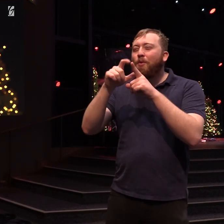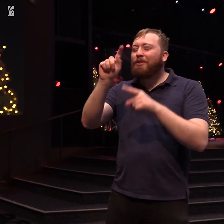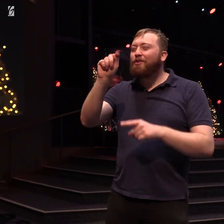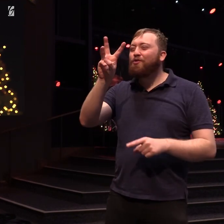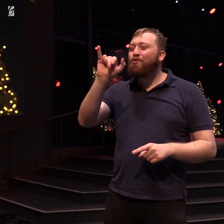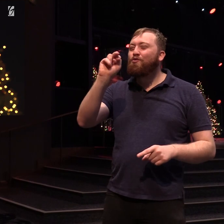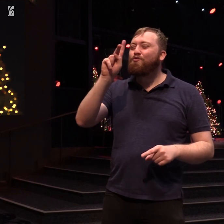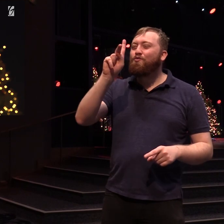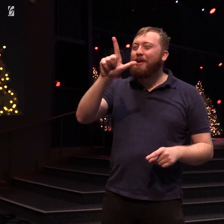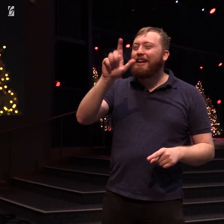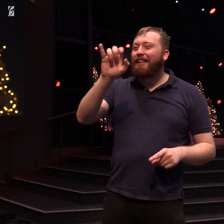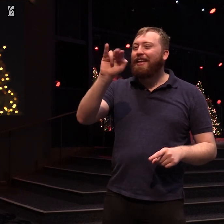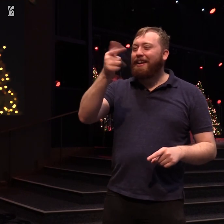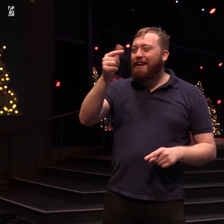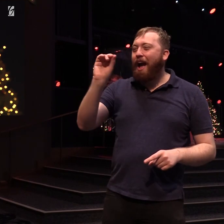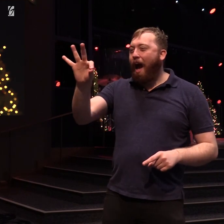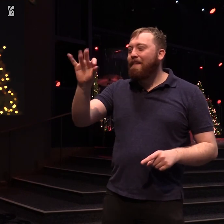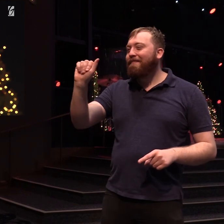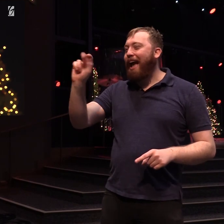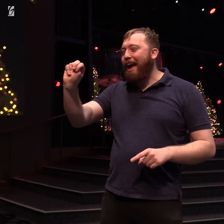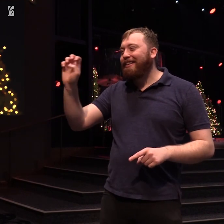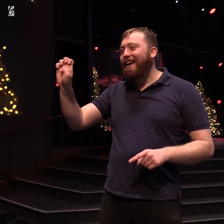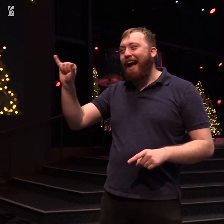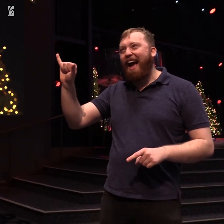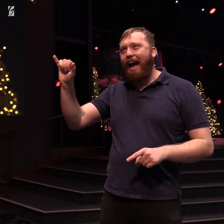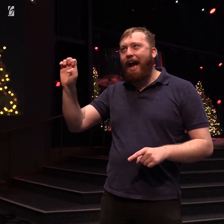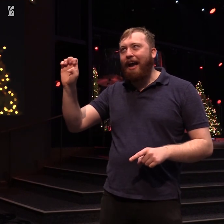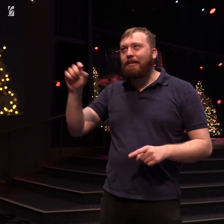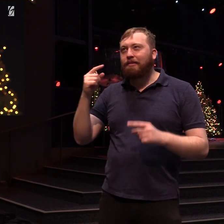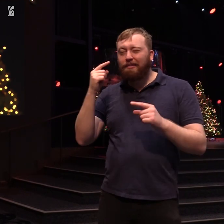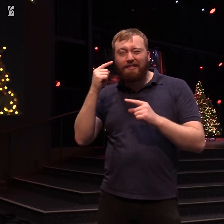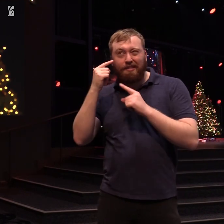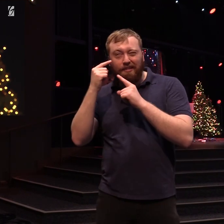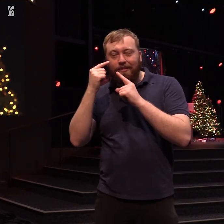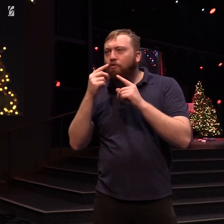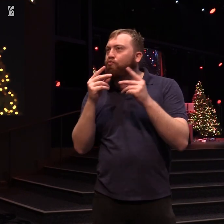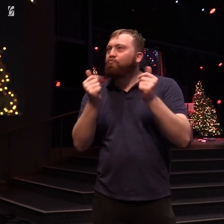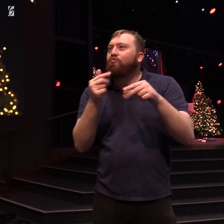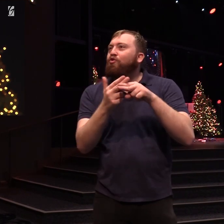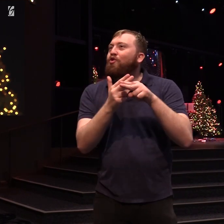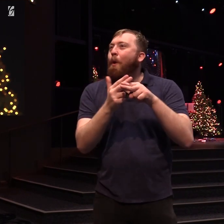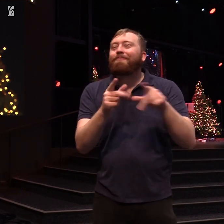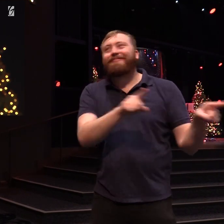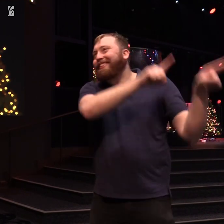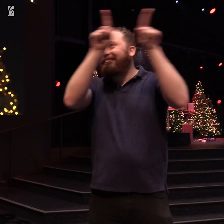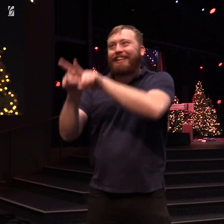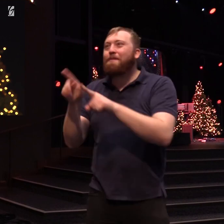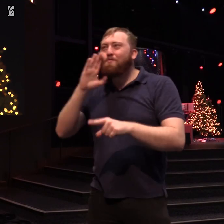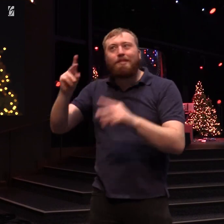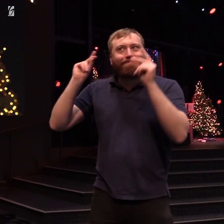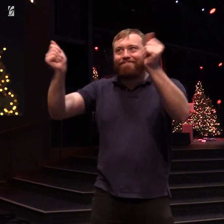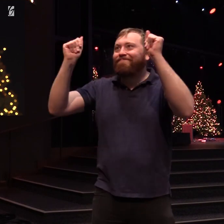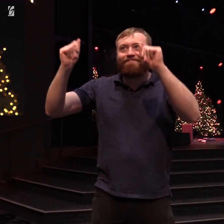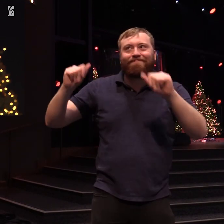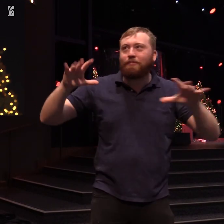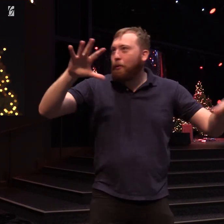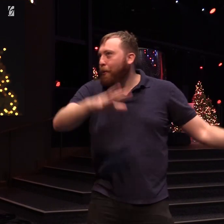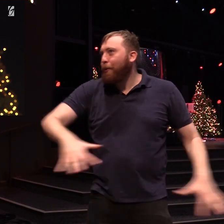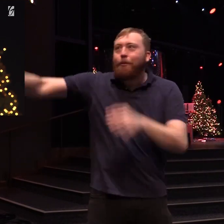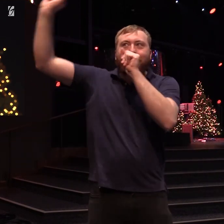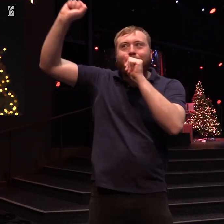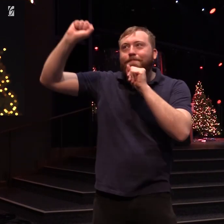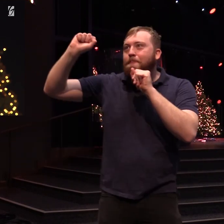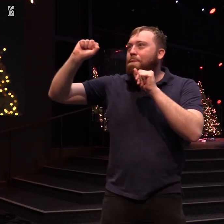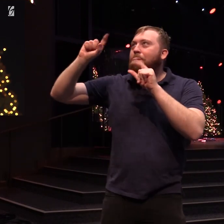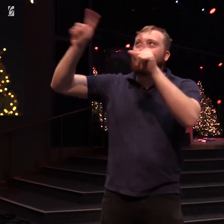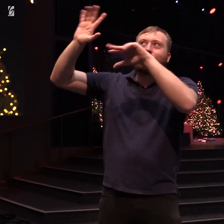didn't take long at all. That's how long God needs through Jesus Christ to rapture his